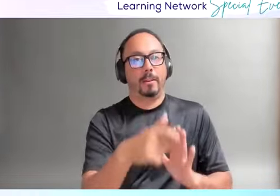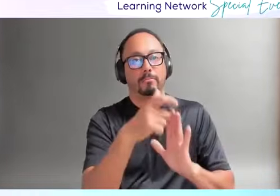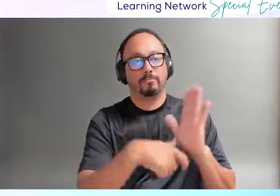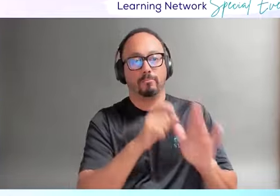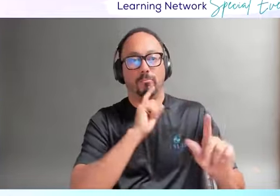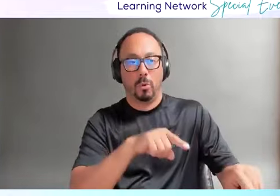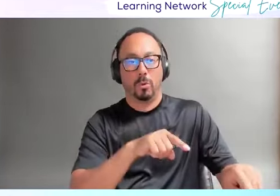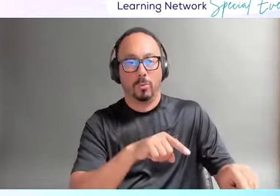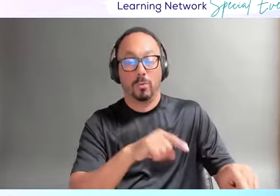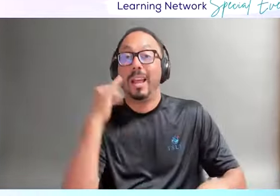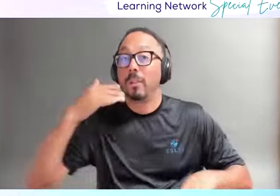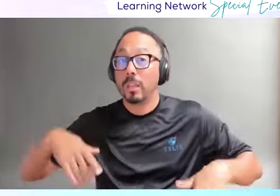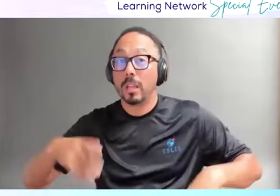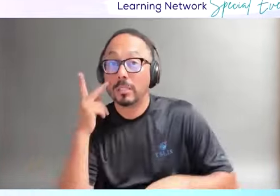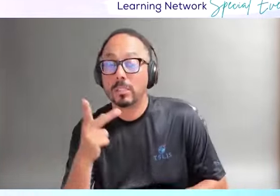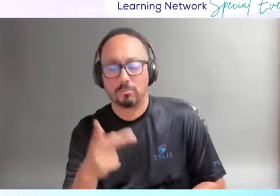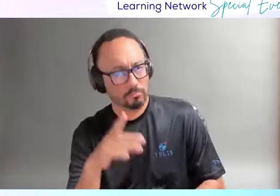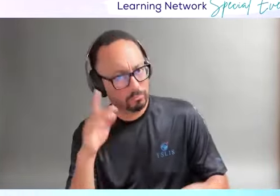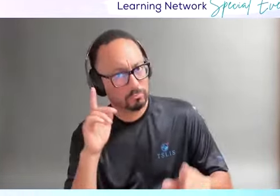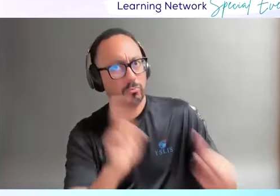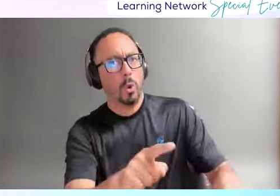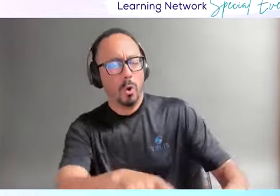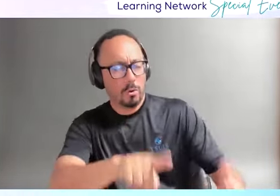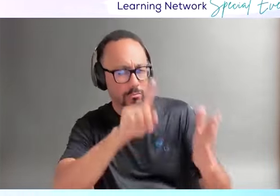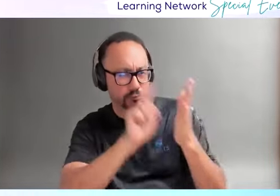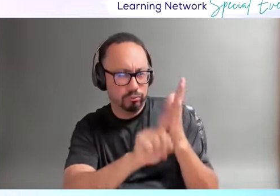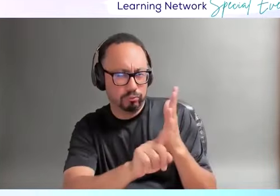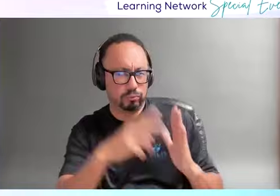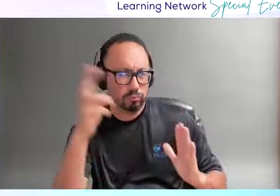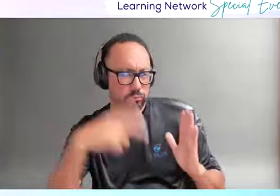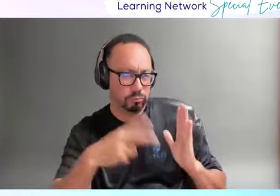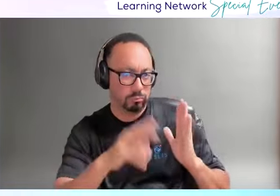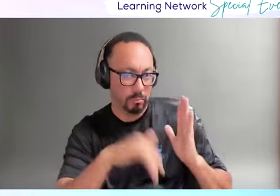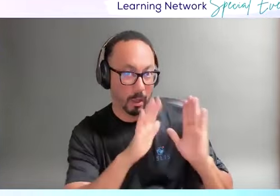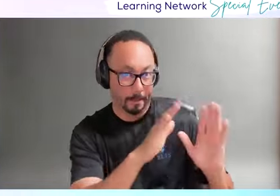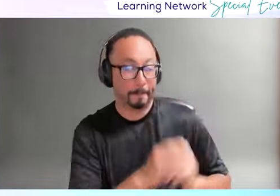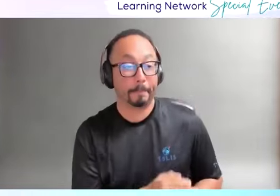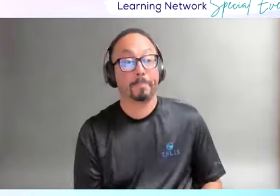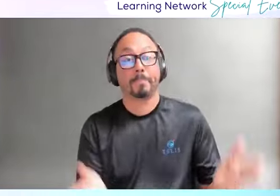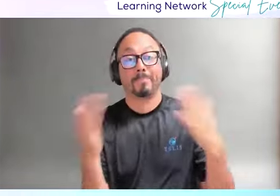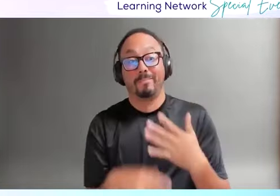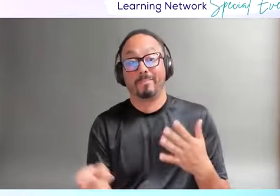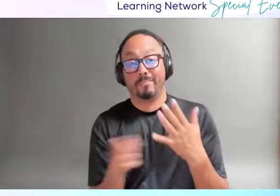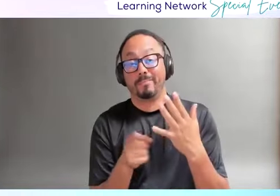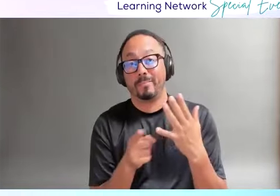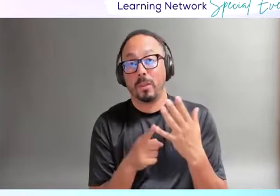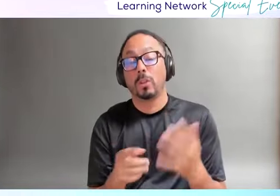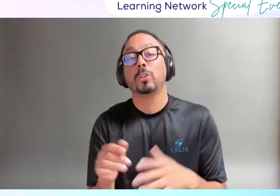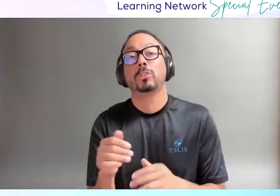it. And then similarly, the BC Women's Hospital had a program named the same thing that